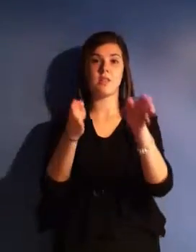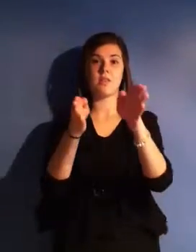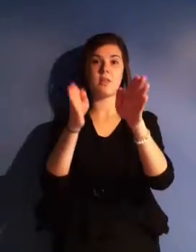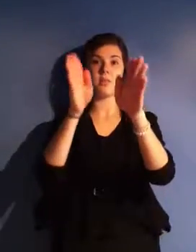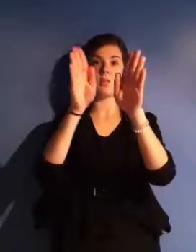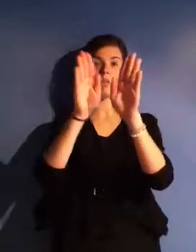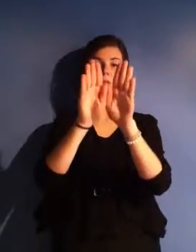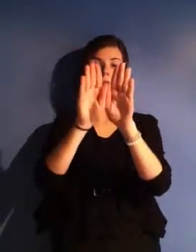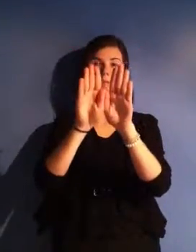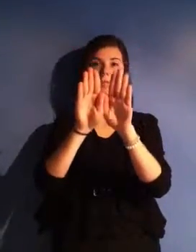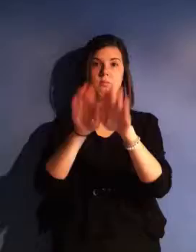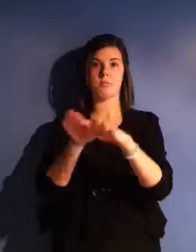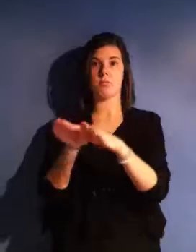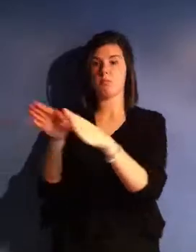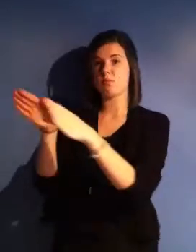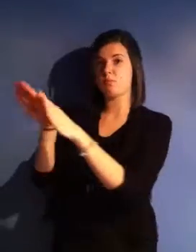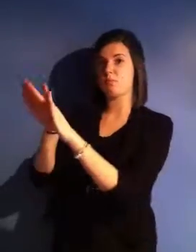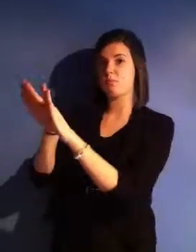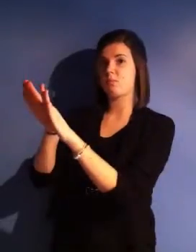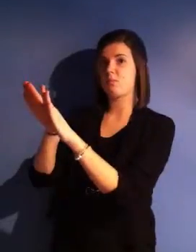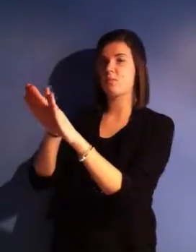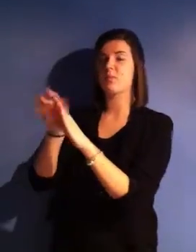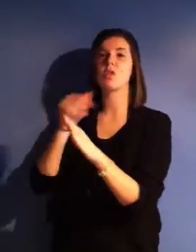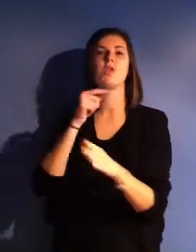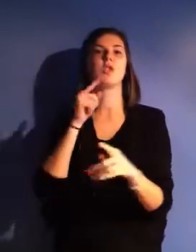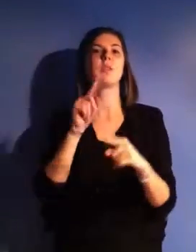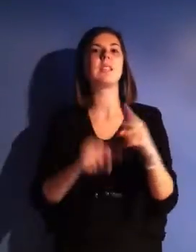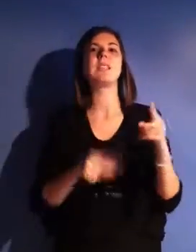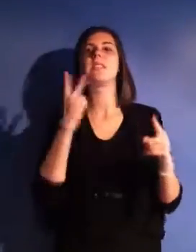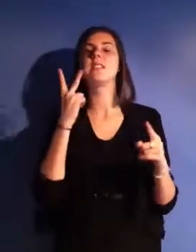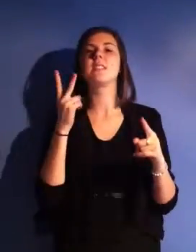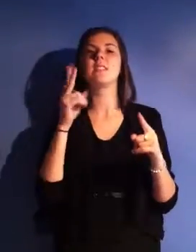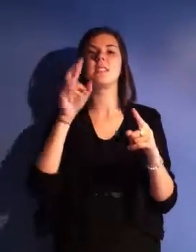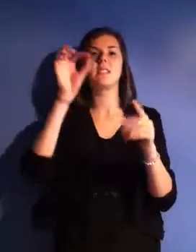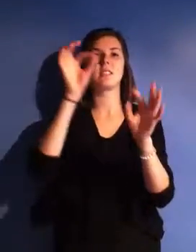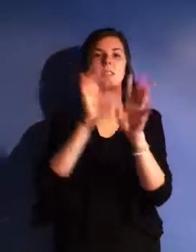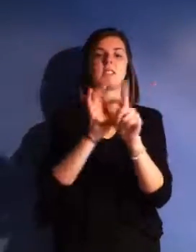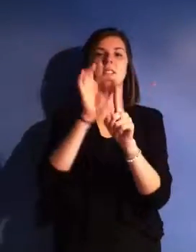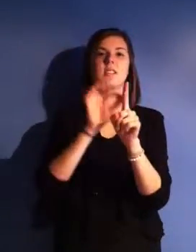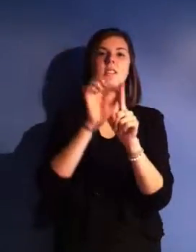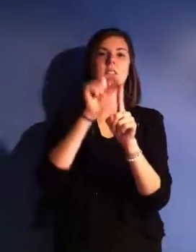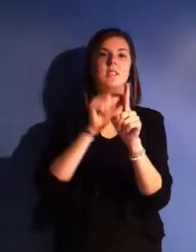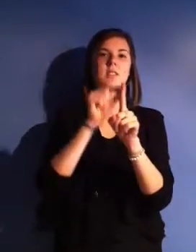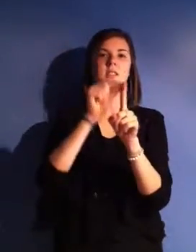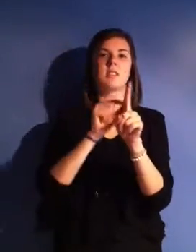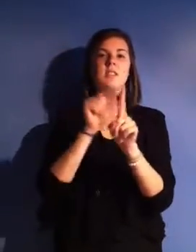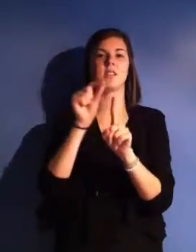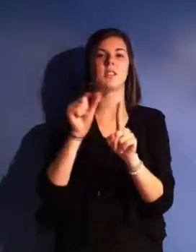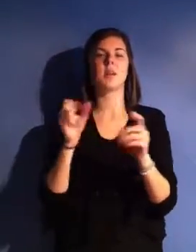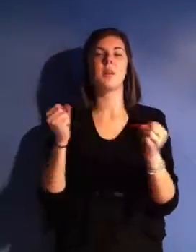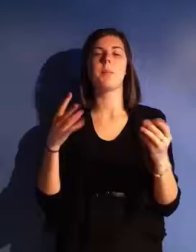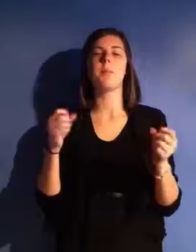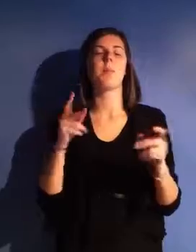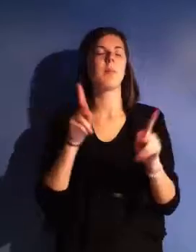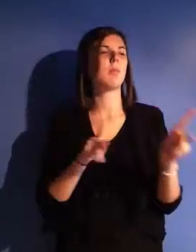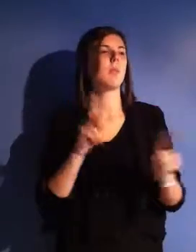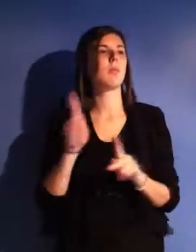often when people are learning to sew and putting in zippers for the first time, they tend to have the silver or the shiny